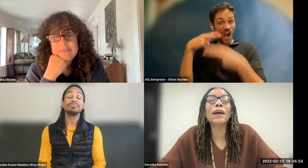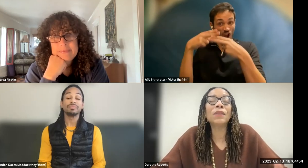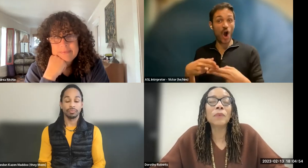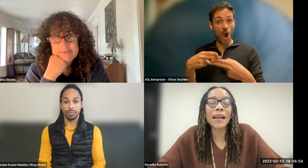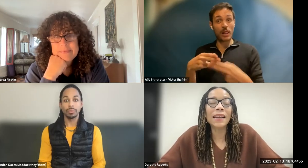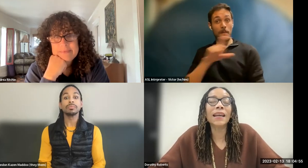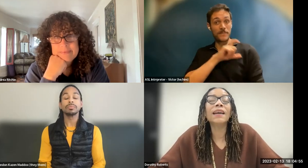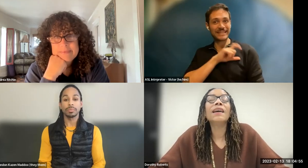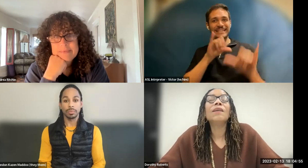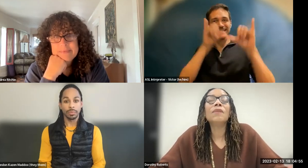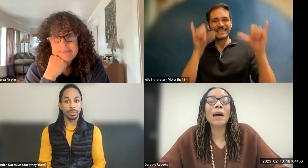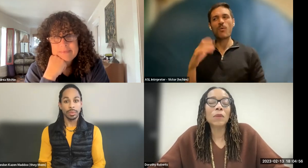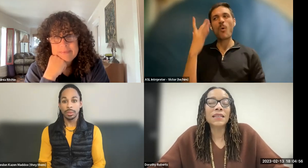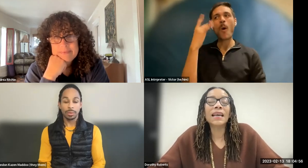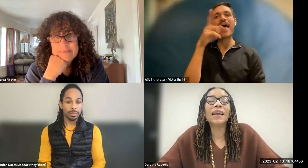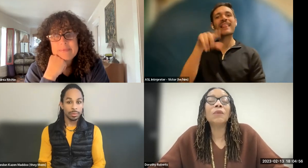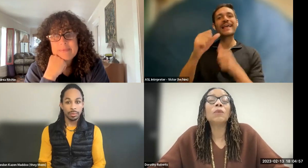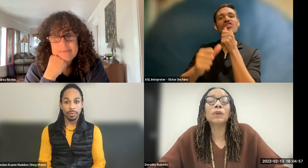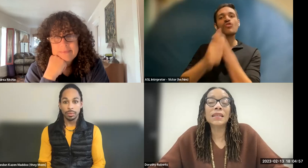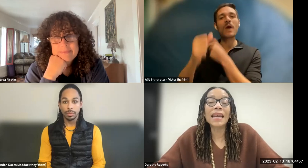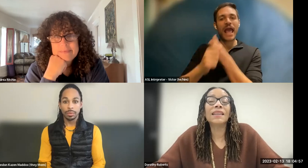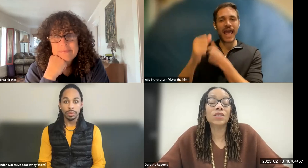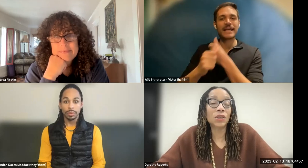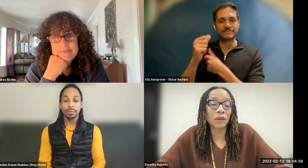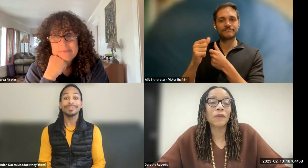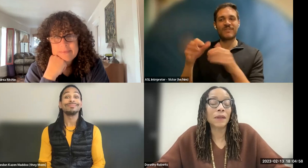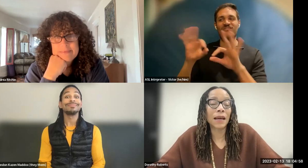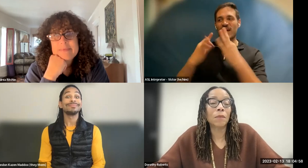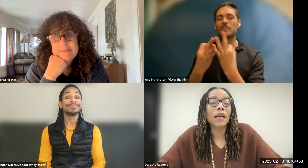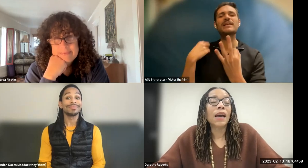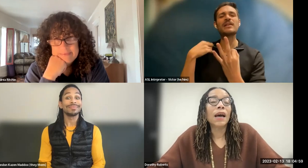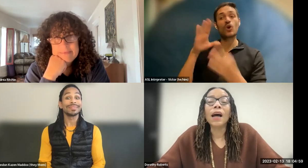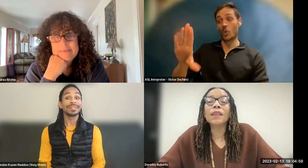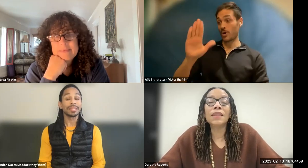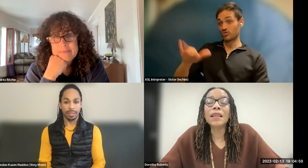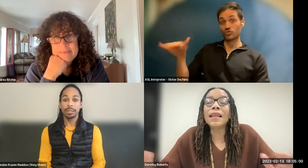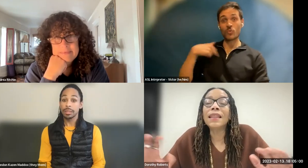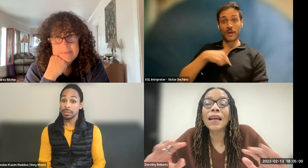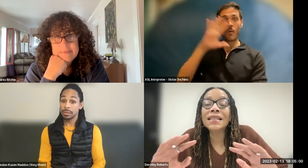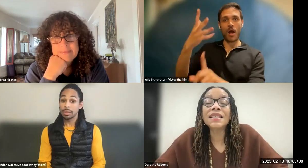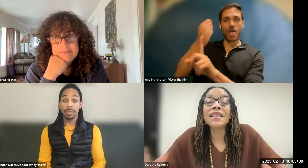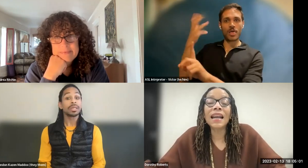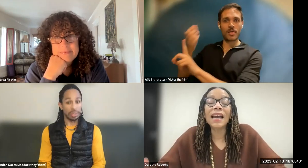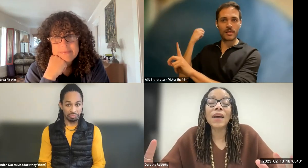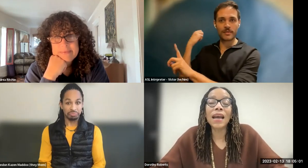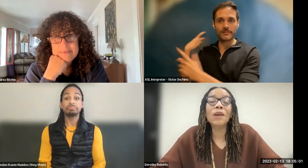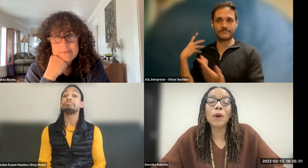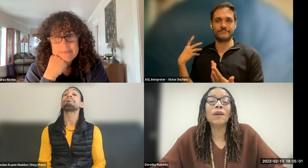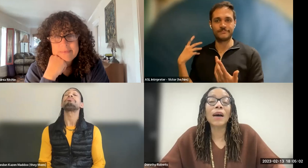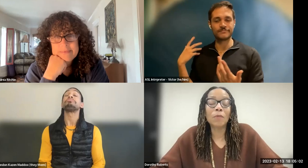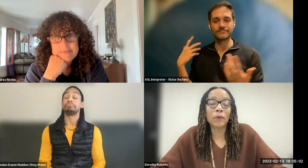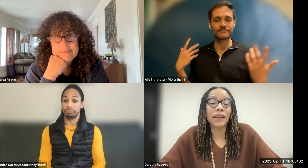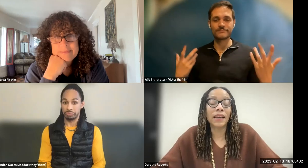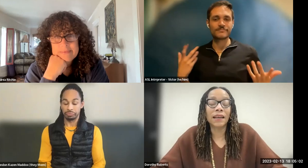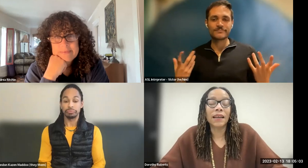operates by threatening families that it will take their children from them. It does not have any way